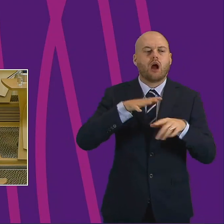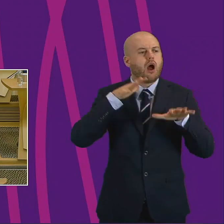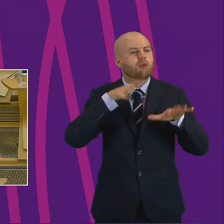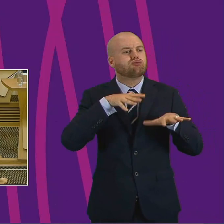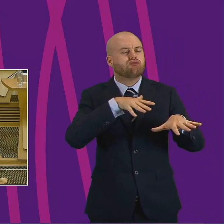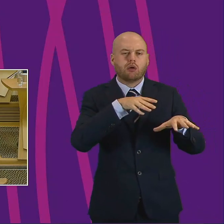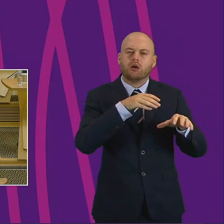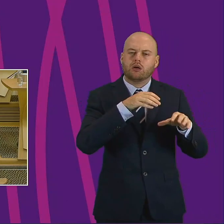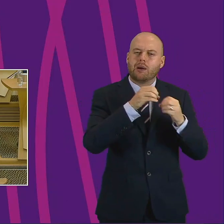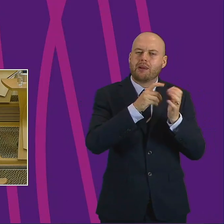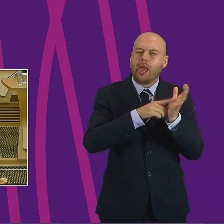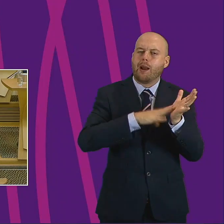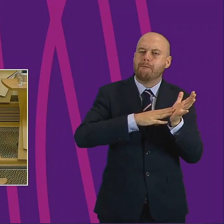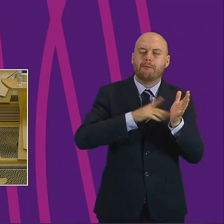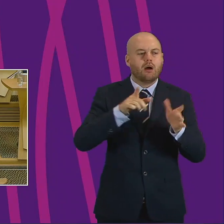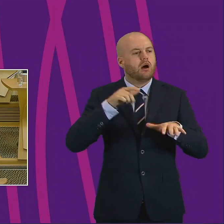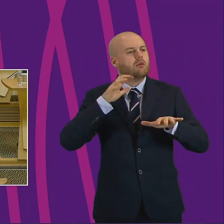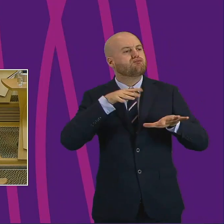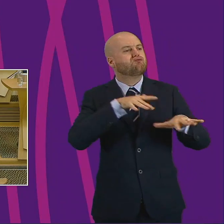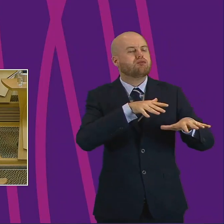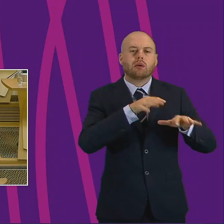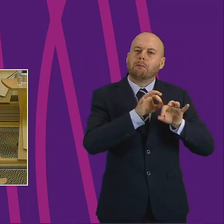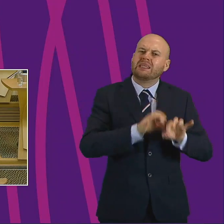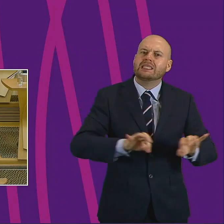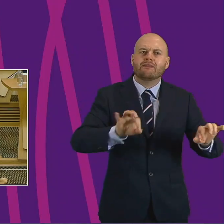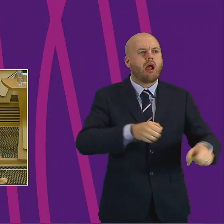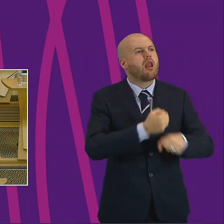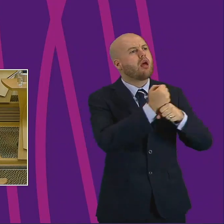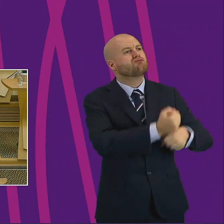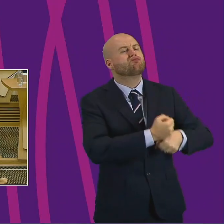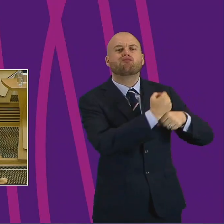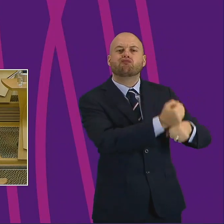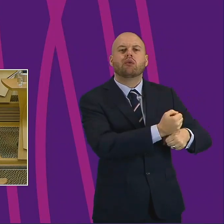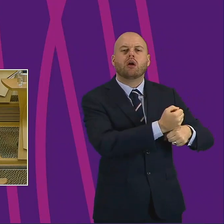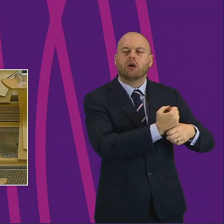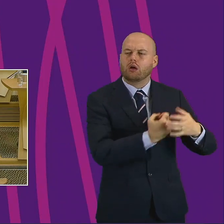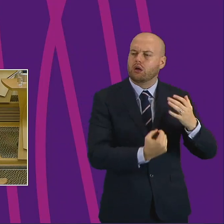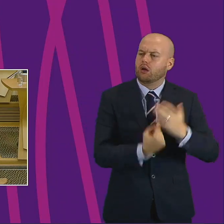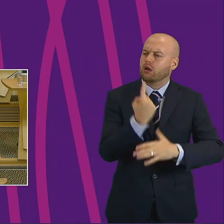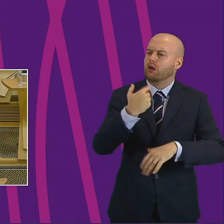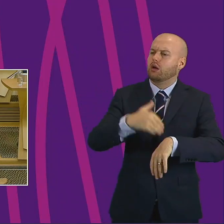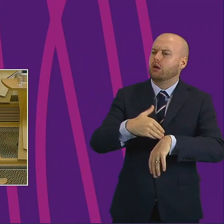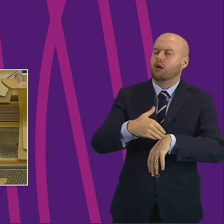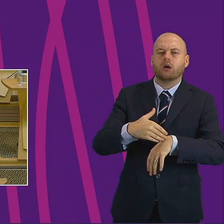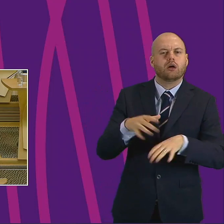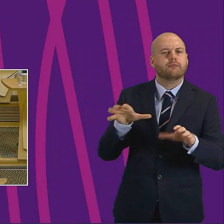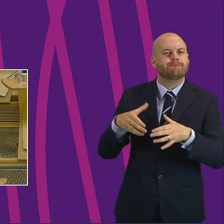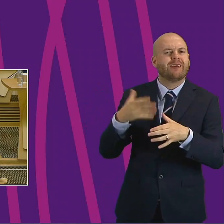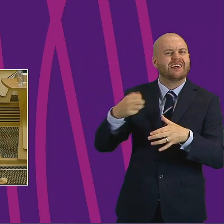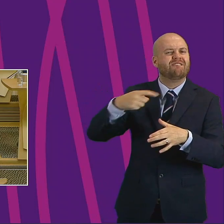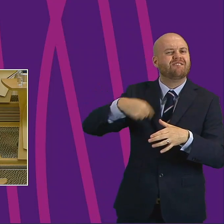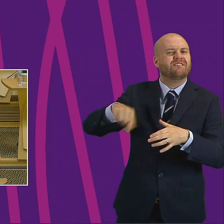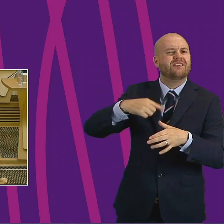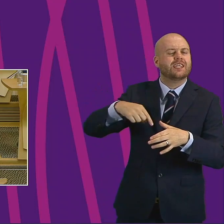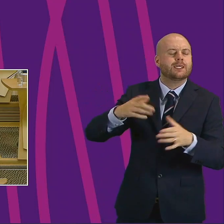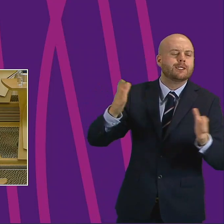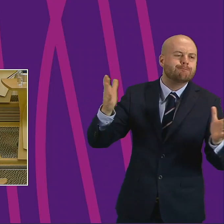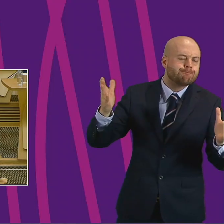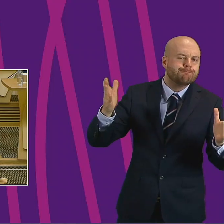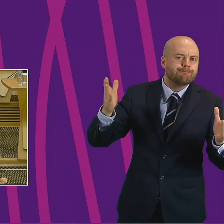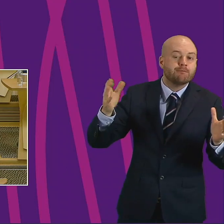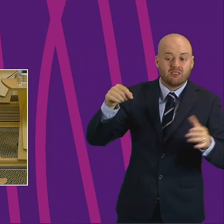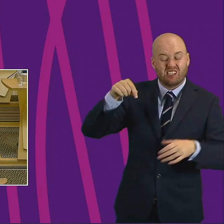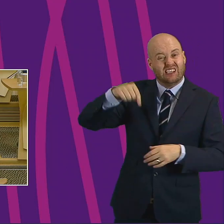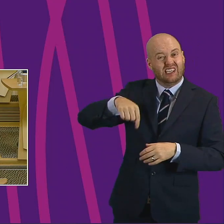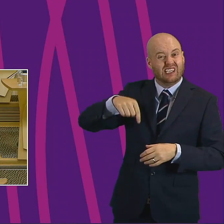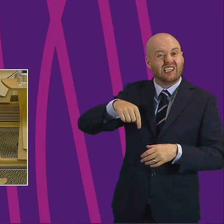week before. Can I remind everyone that we continue to be in a crisis situation, and mass gatherings of people put the lives of our